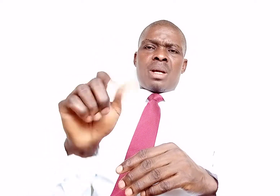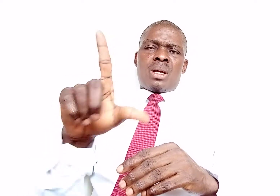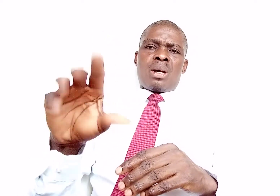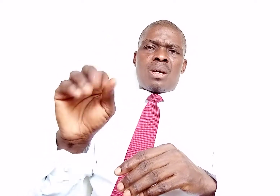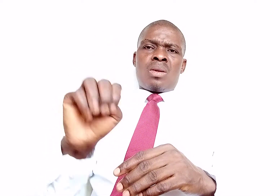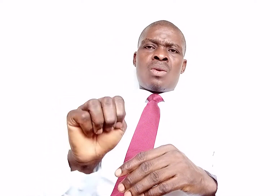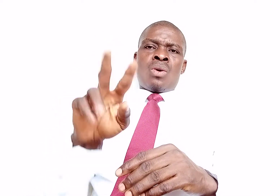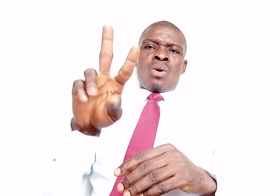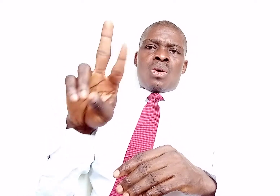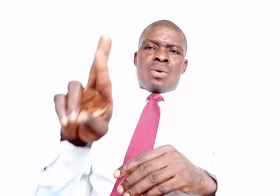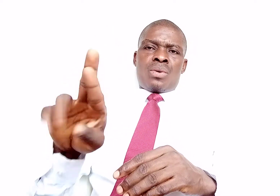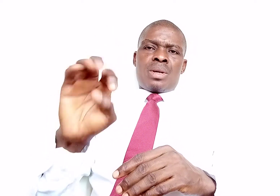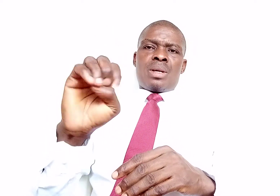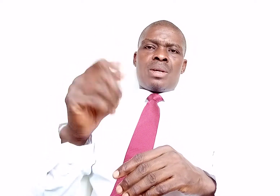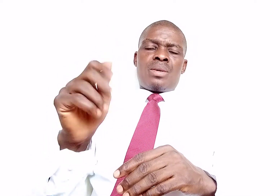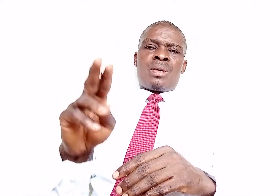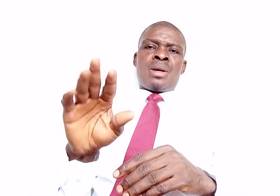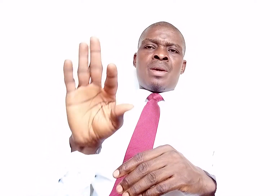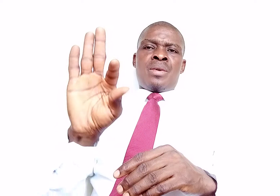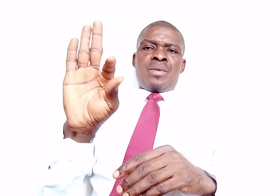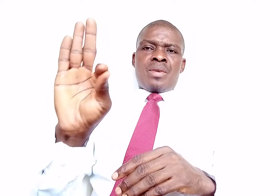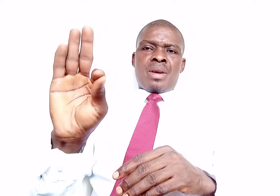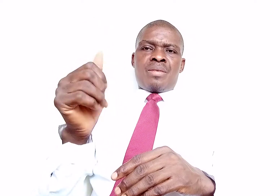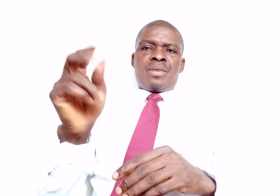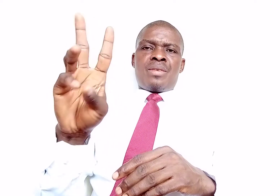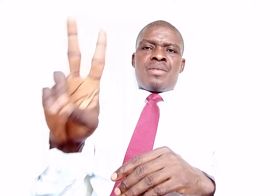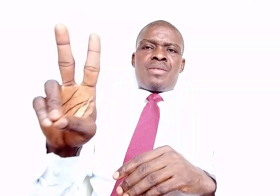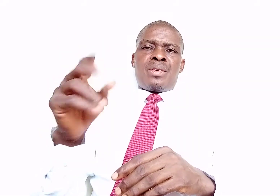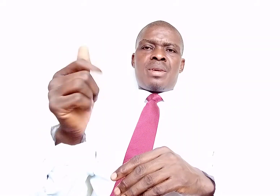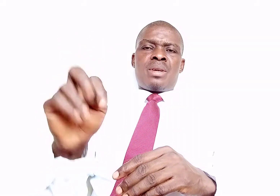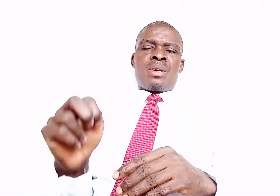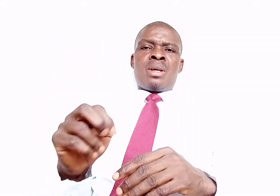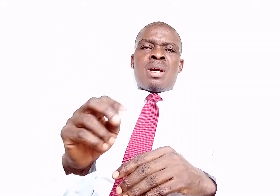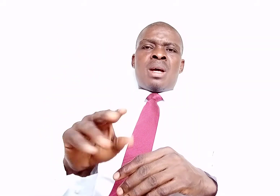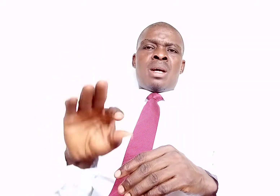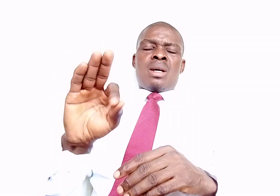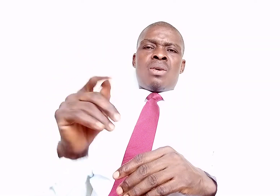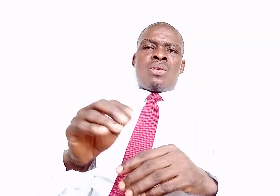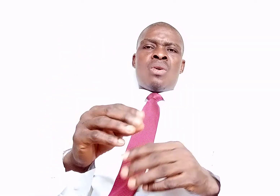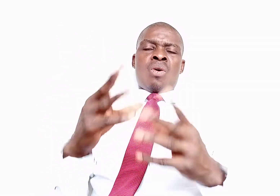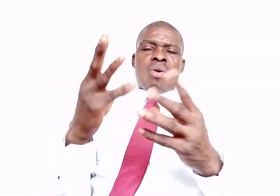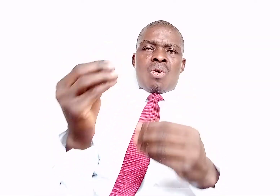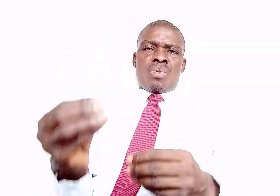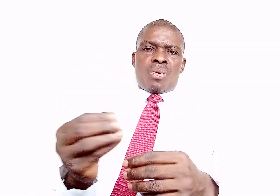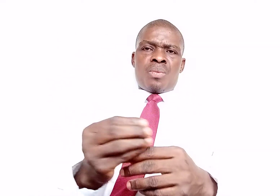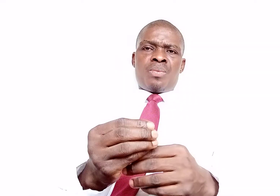rigor, favor, neighbor, honor,